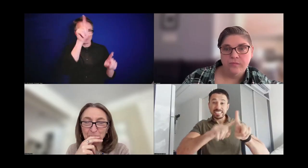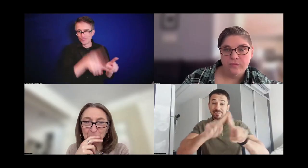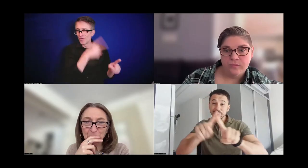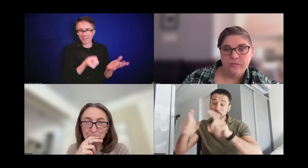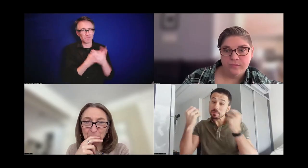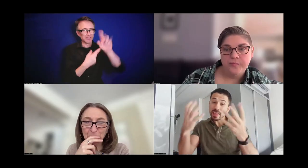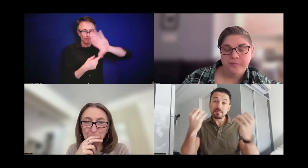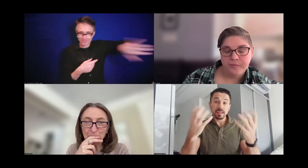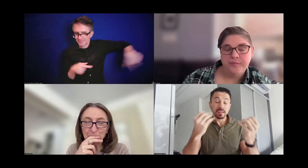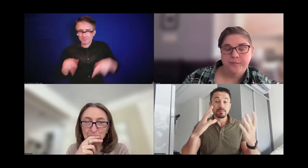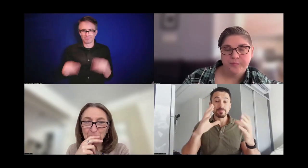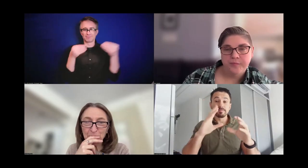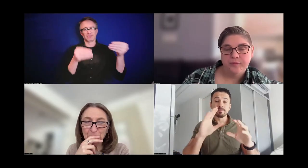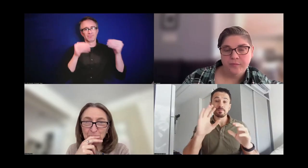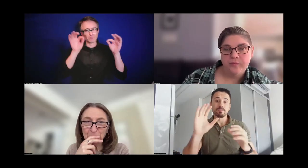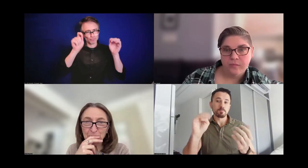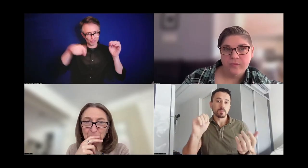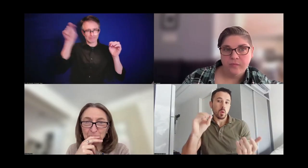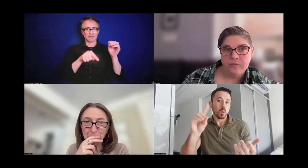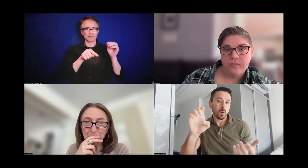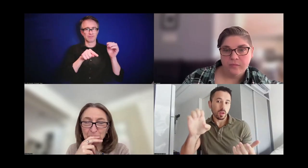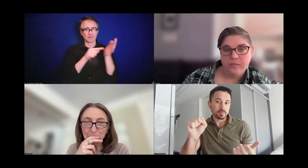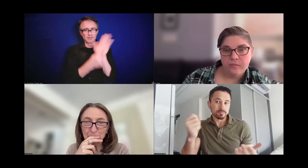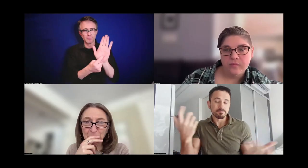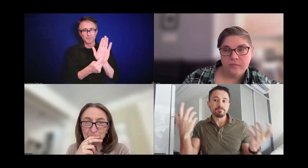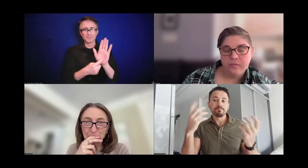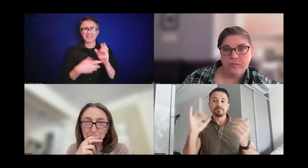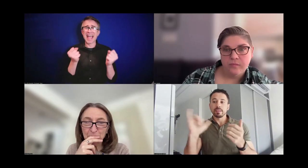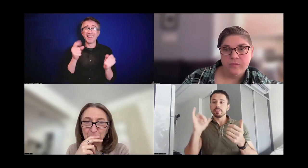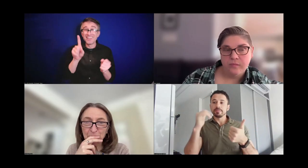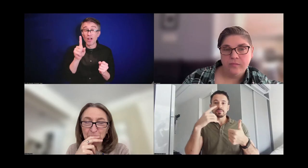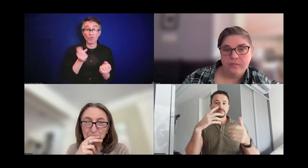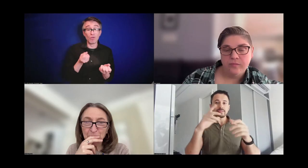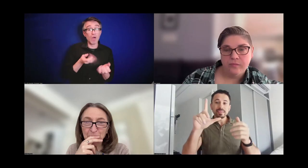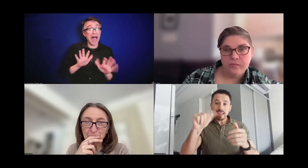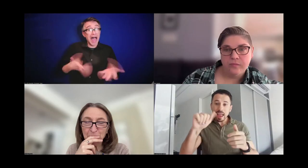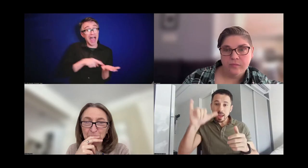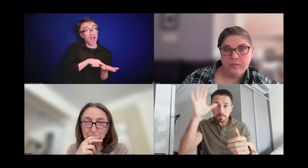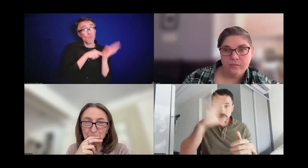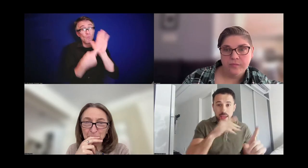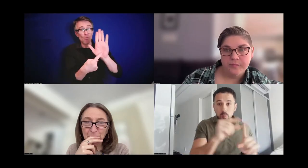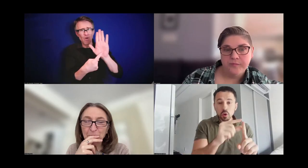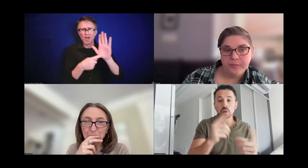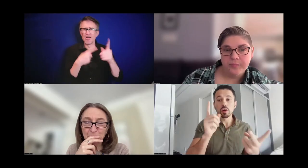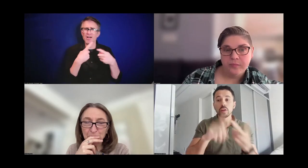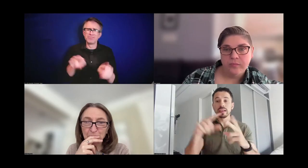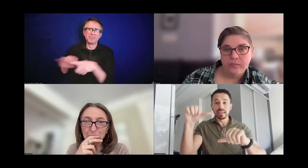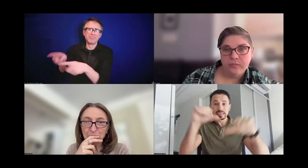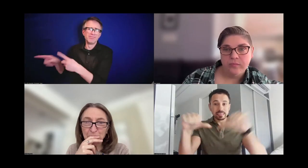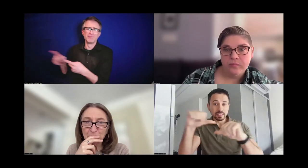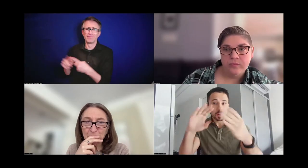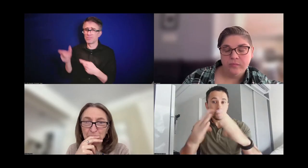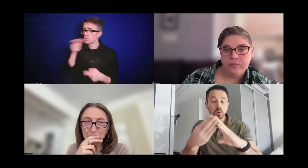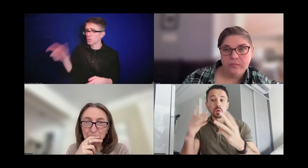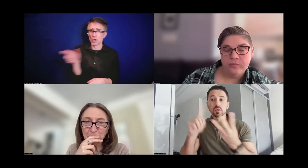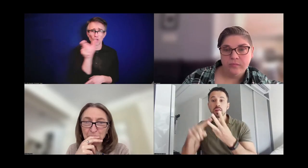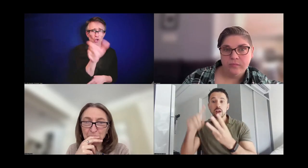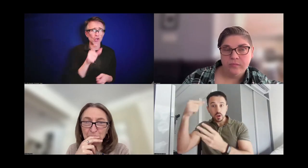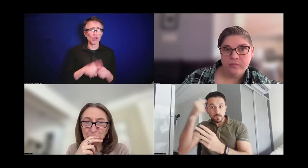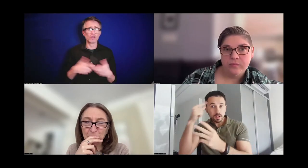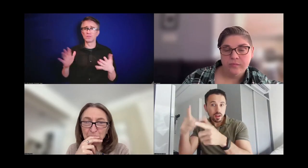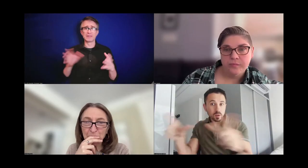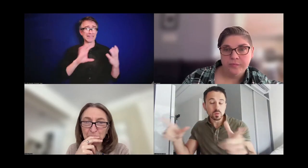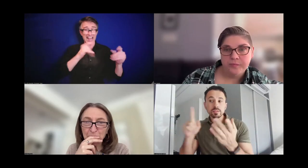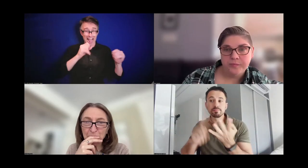to disseminate the information in our research findings in as many modes as possible. So to make it available